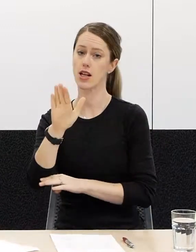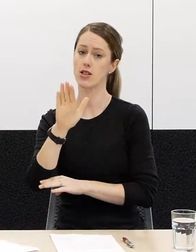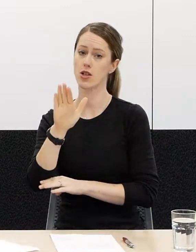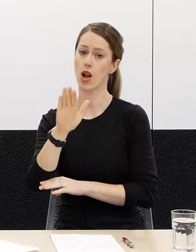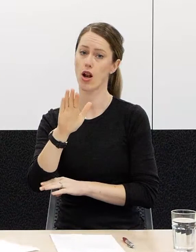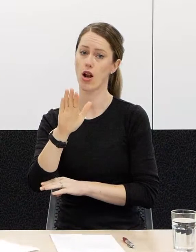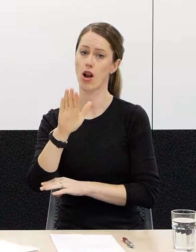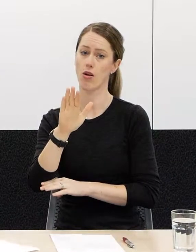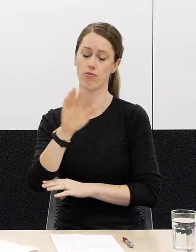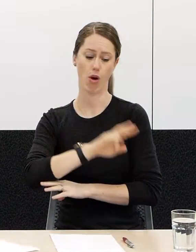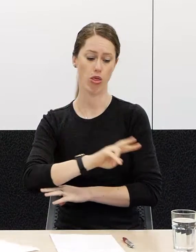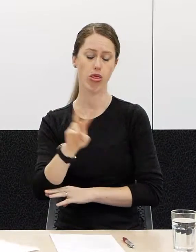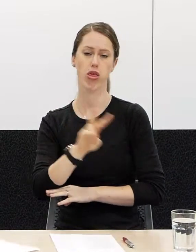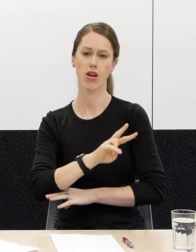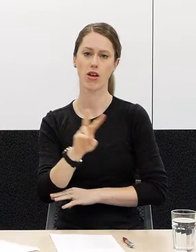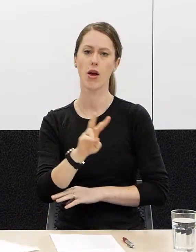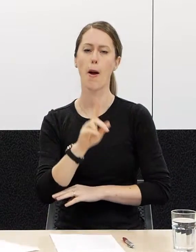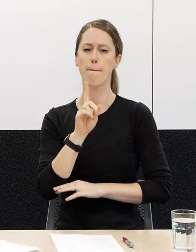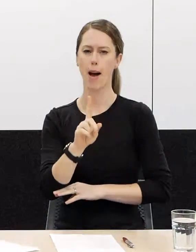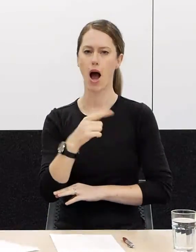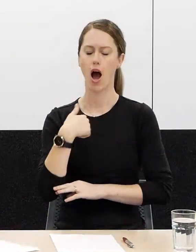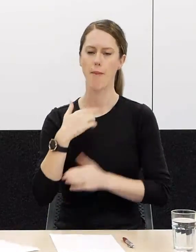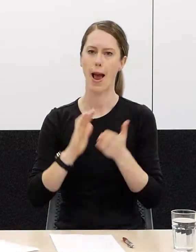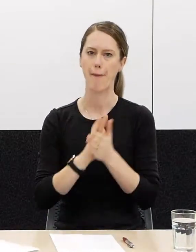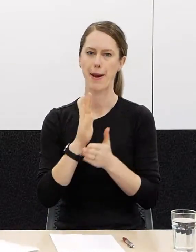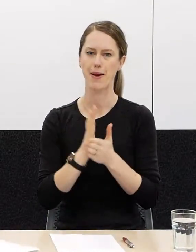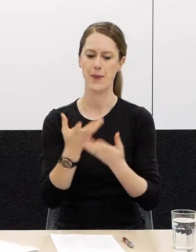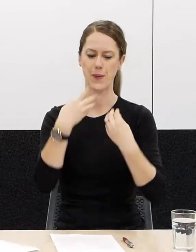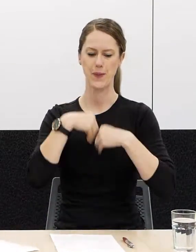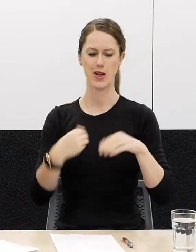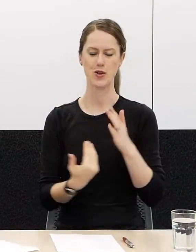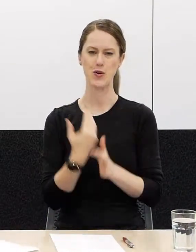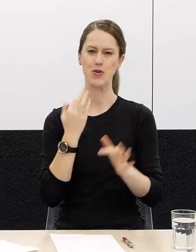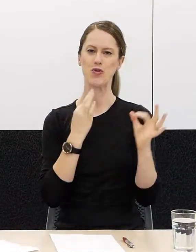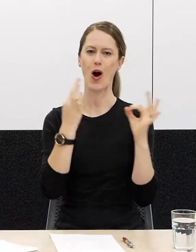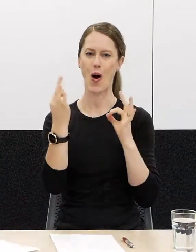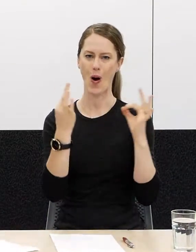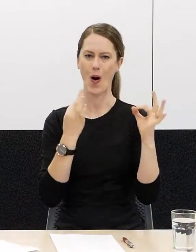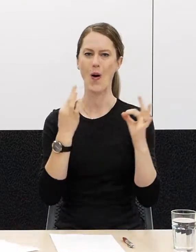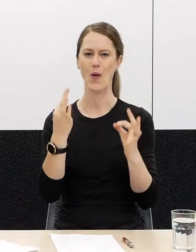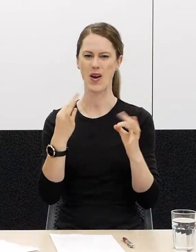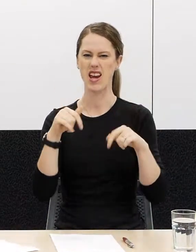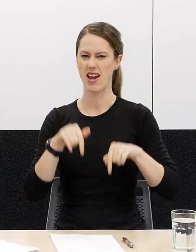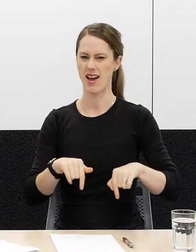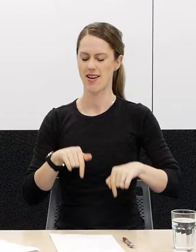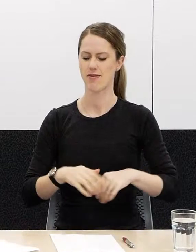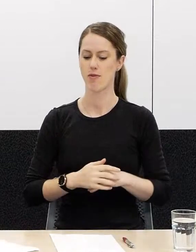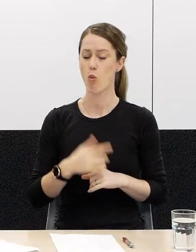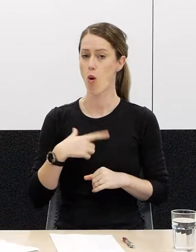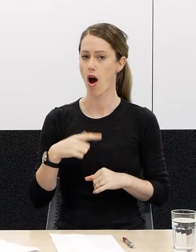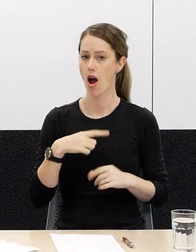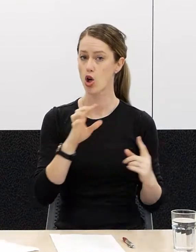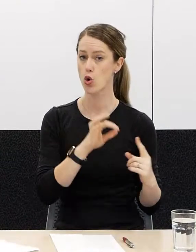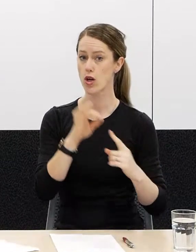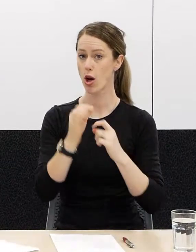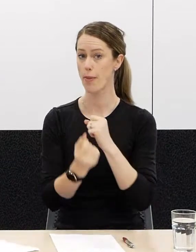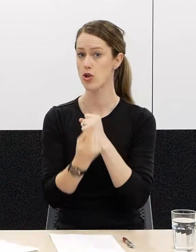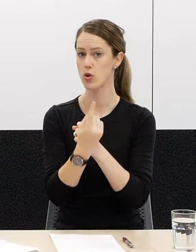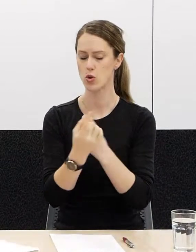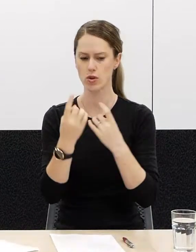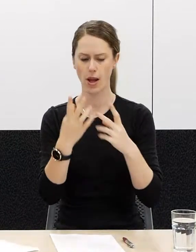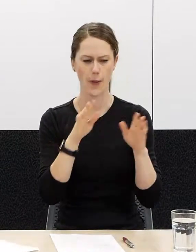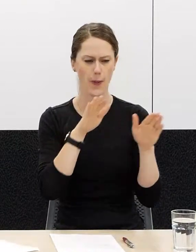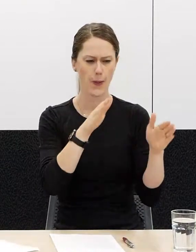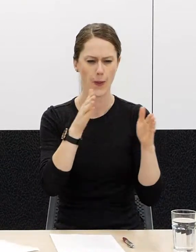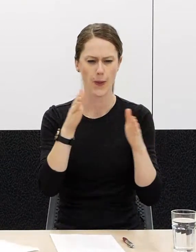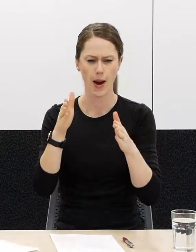in a variety of capacities. But I'm really thrilled to take on this new role. It presents a unique opportunity to really start addressing